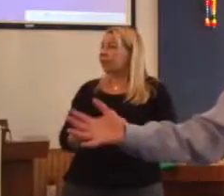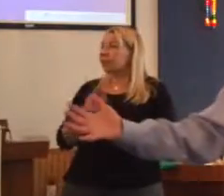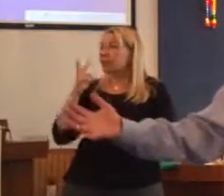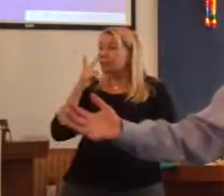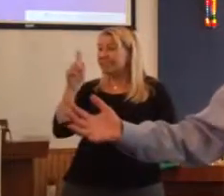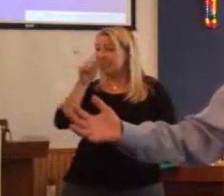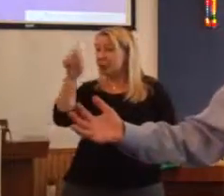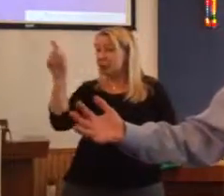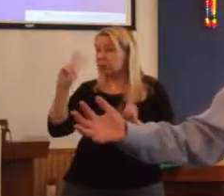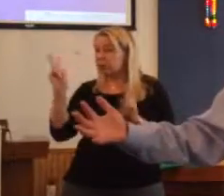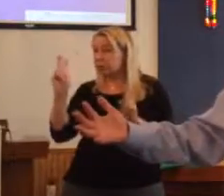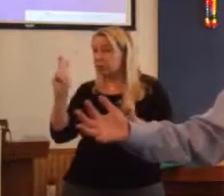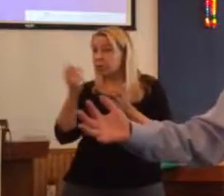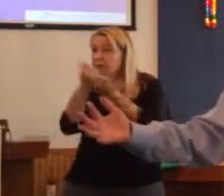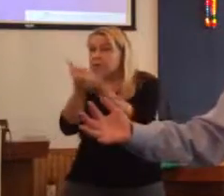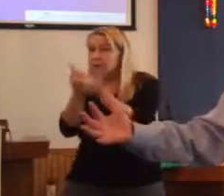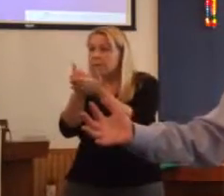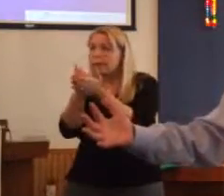bigger.